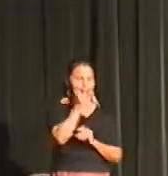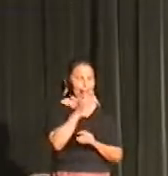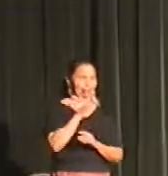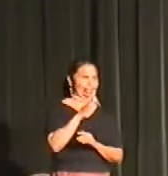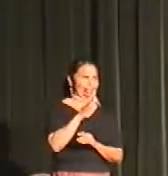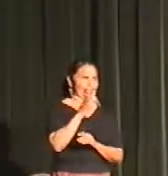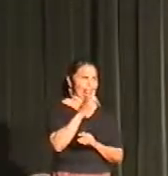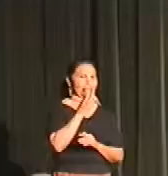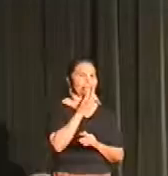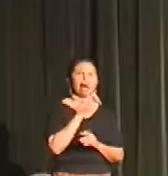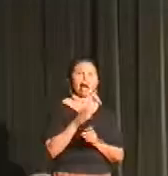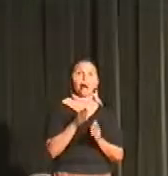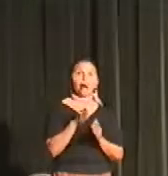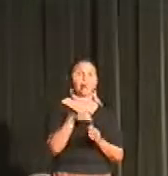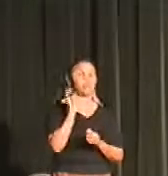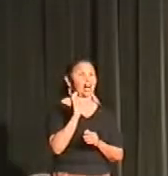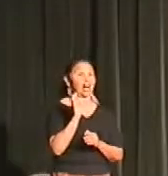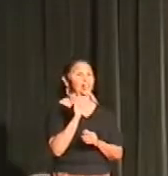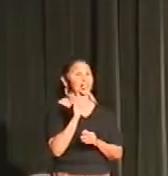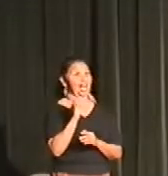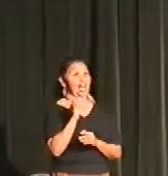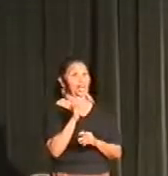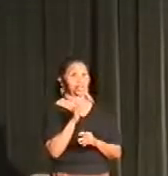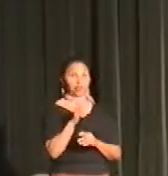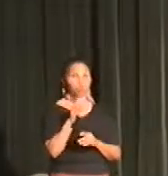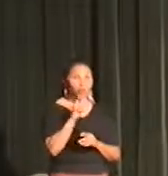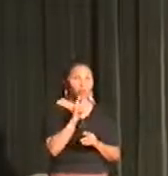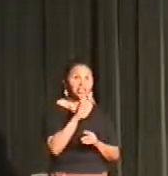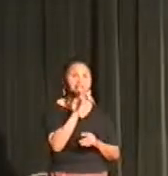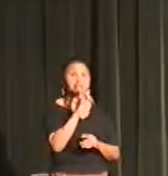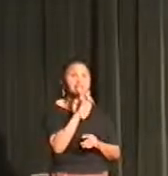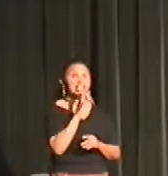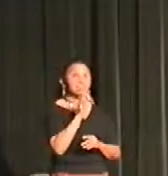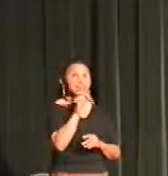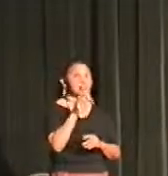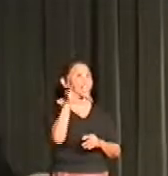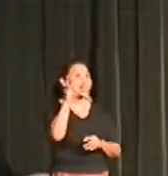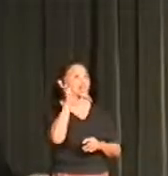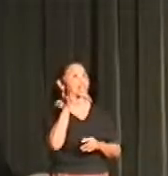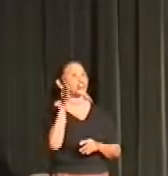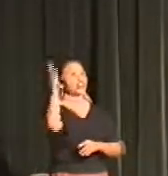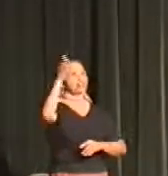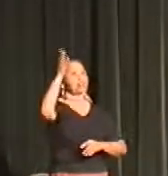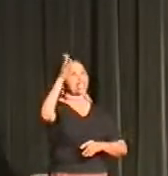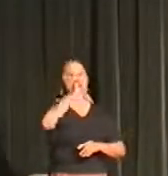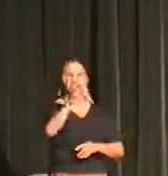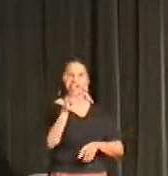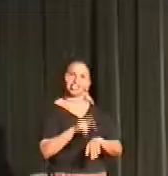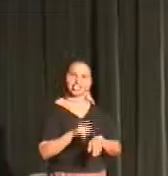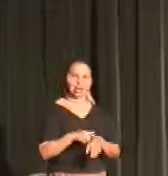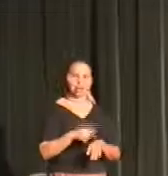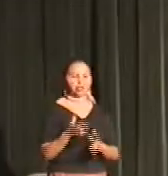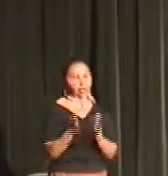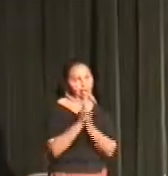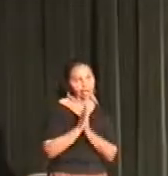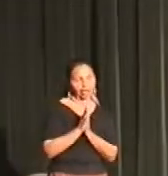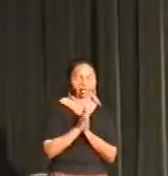where she's speaking, and then I won't have to hear her all the time. So, you know, anyway, I asked her to be my sponsor. And, you know, Gail and I